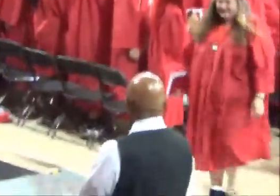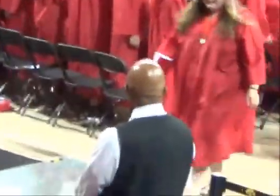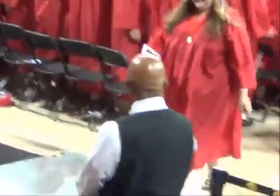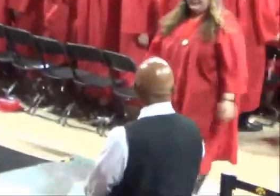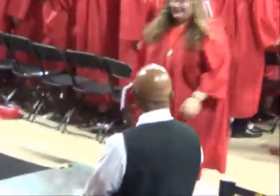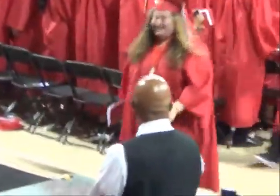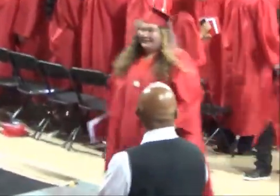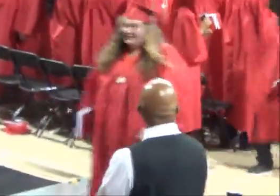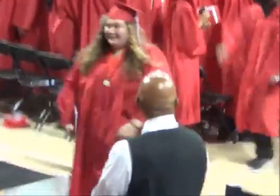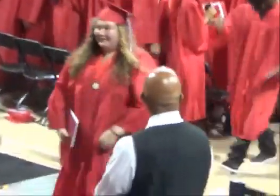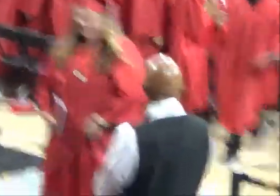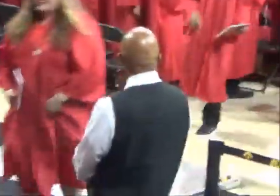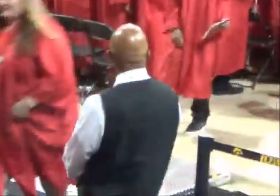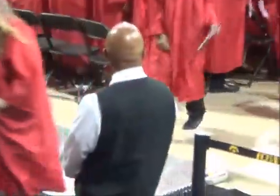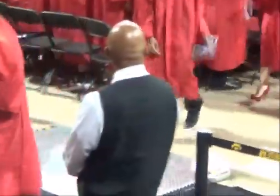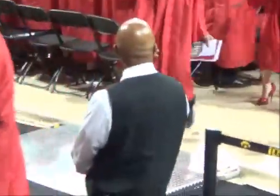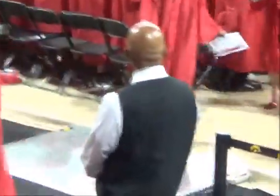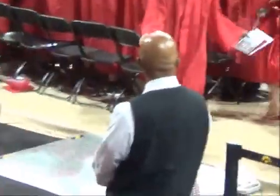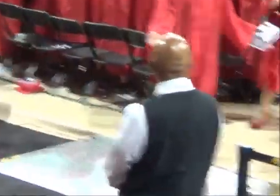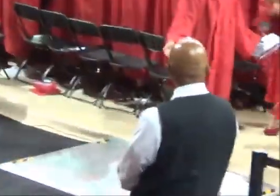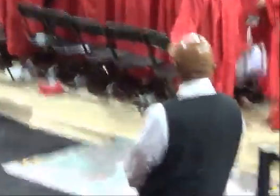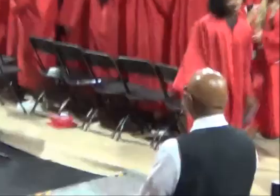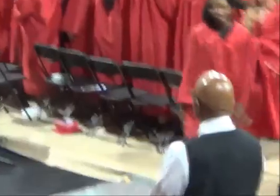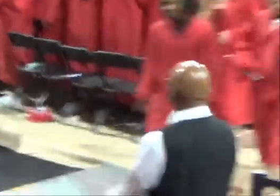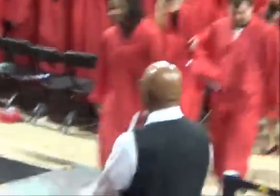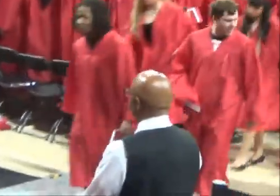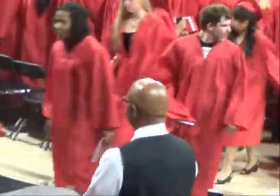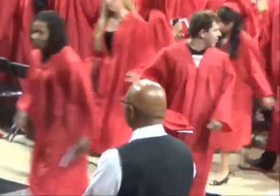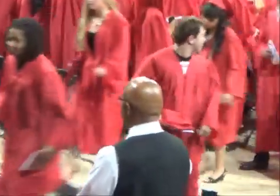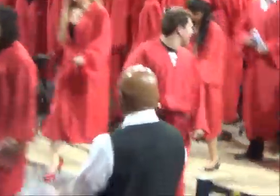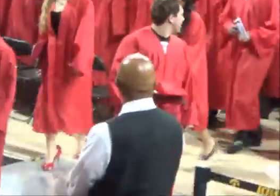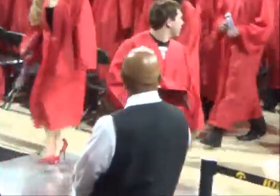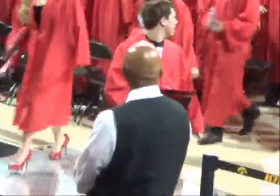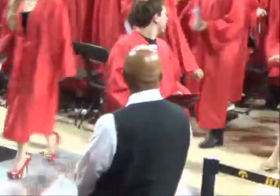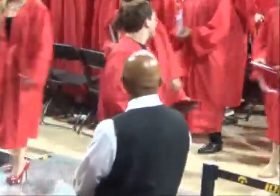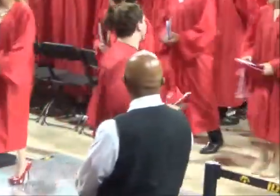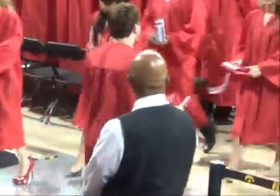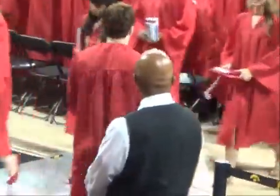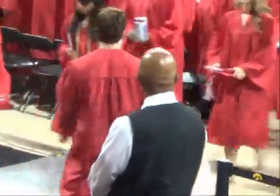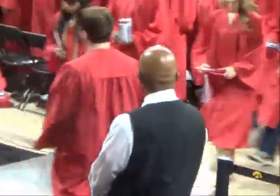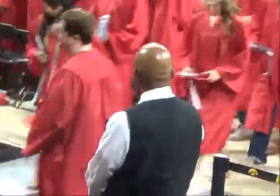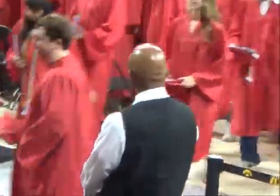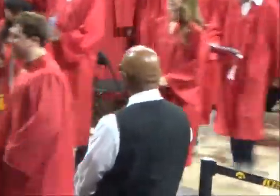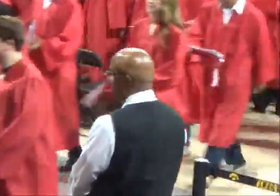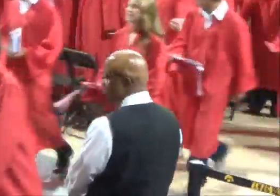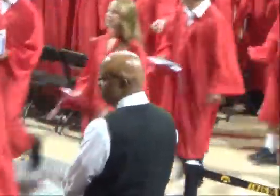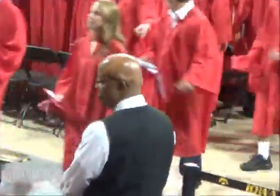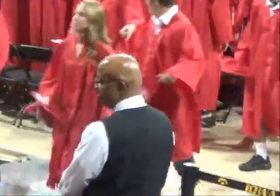Thank you.